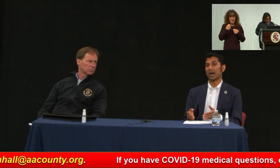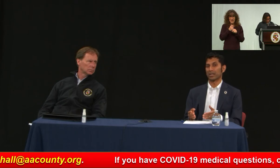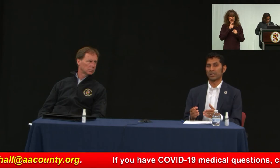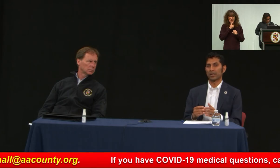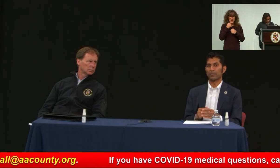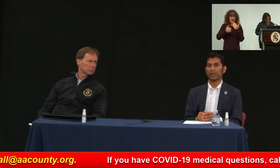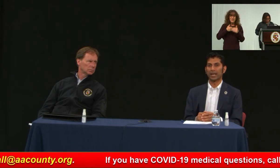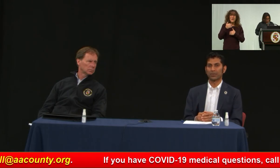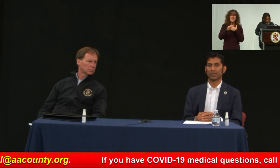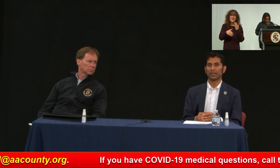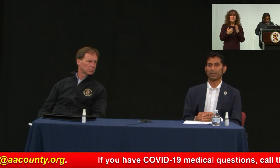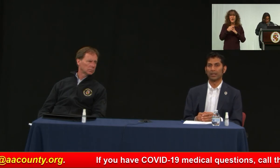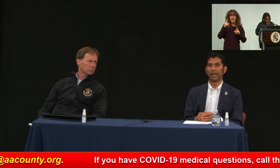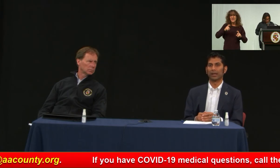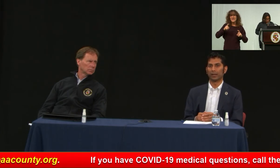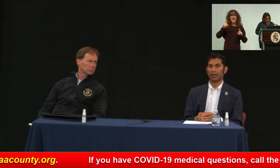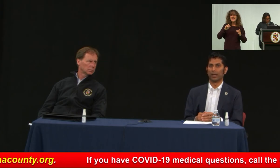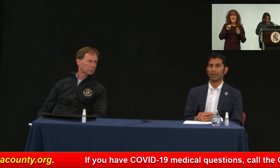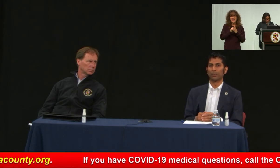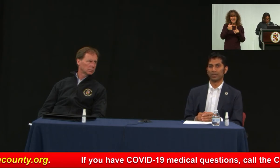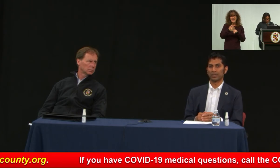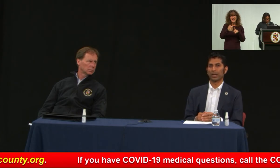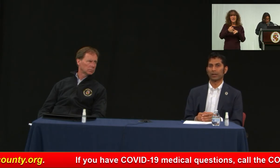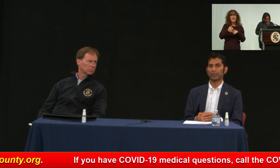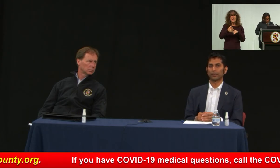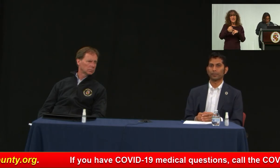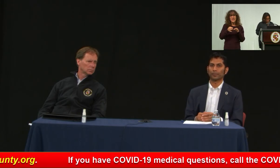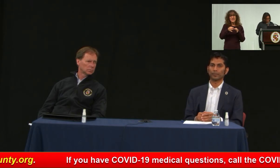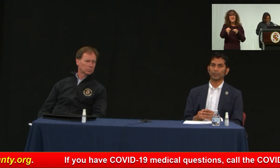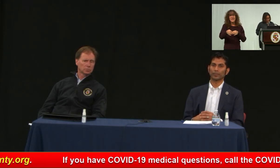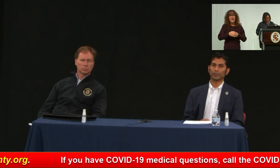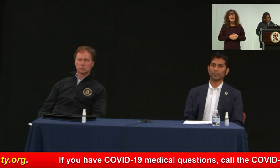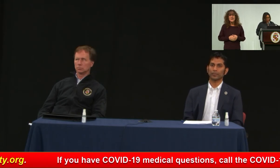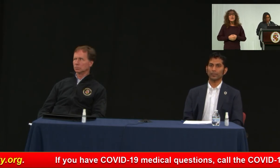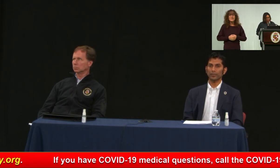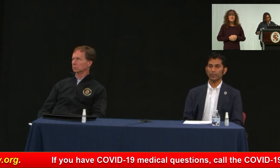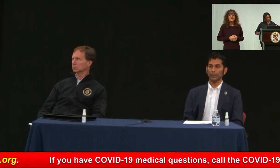we can process them? And that's really the delay that we're seeing.